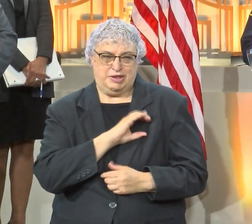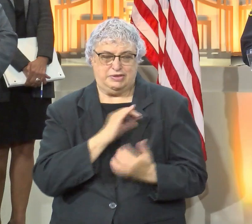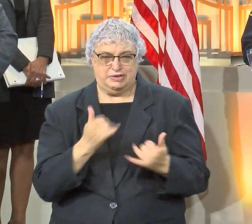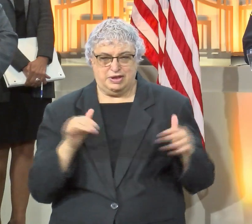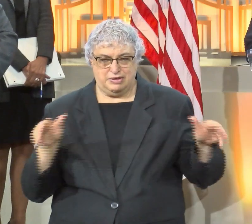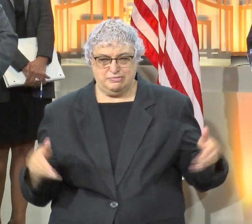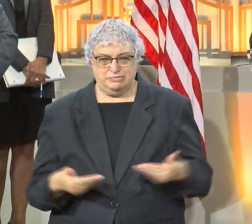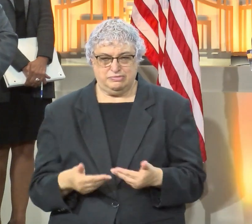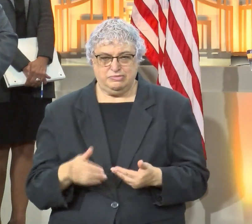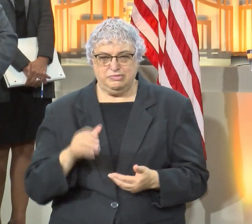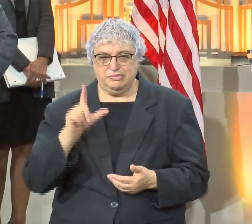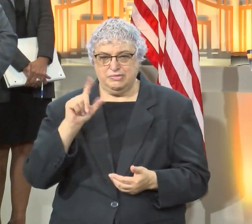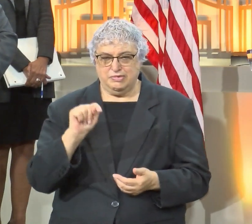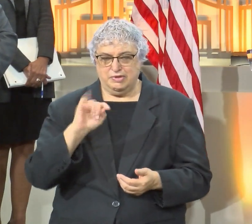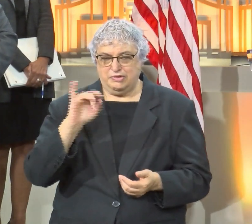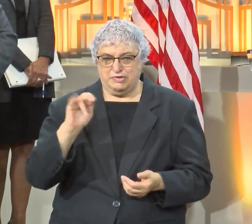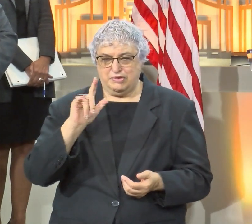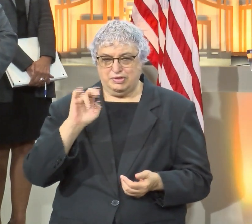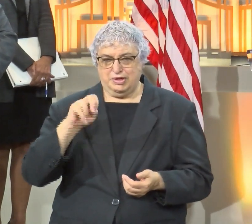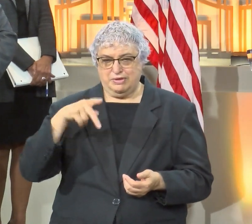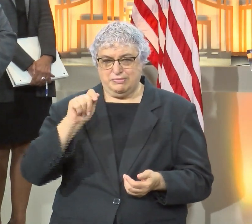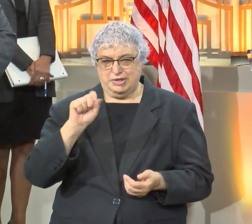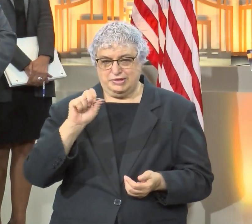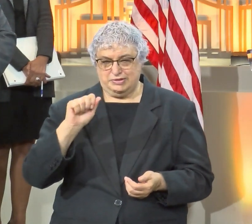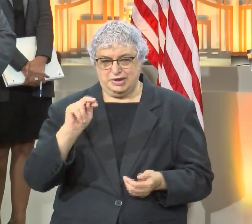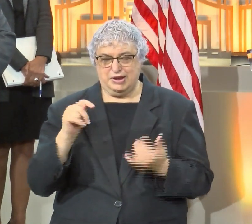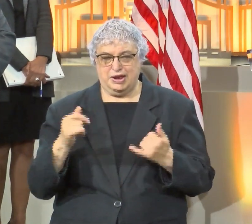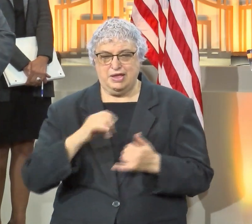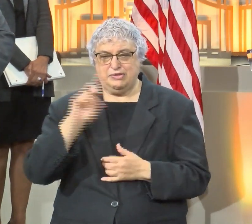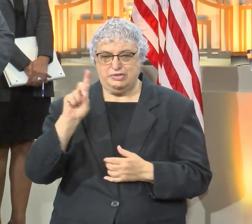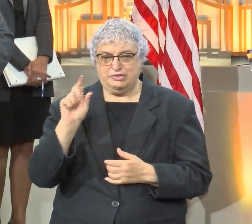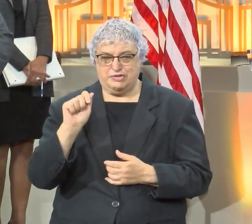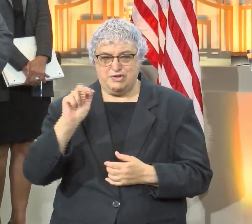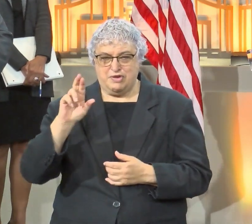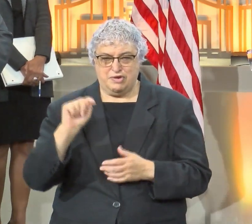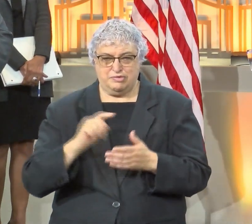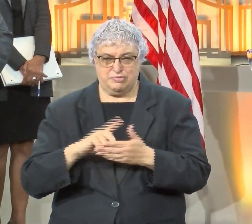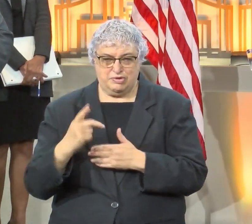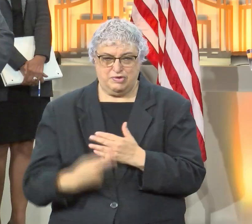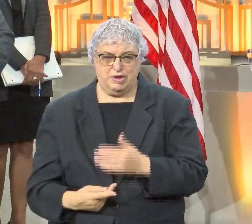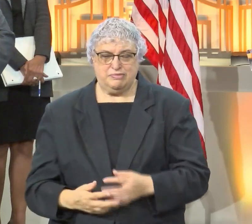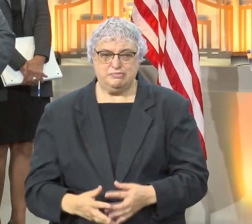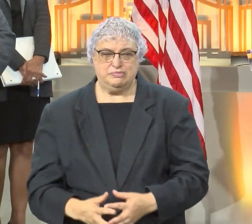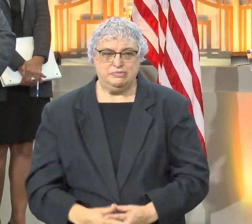to introduce Lieutenant Julie Pleasant, and she's here to talk about the DART program.